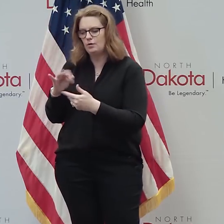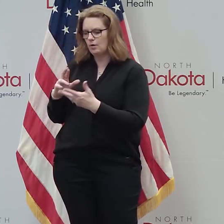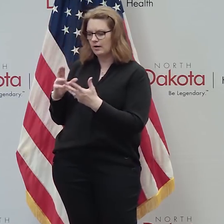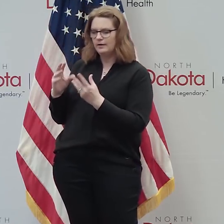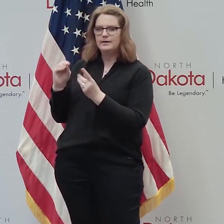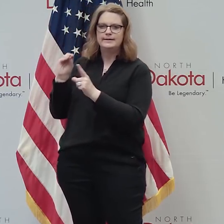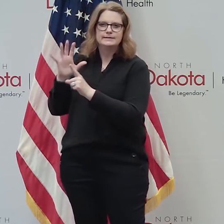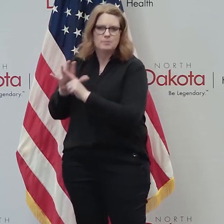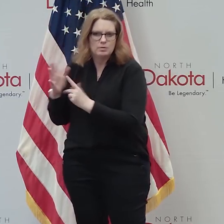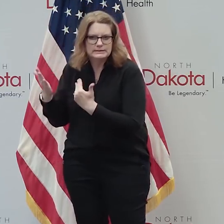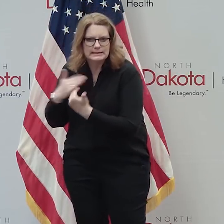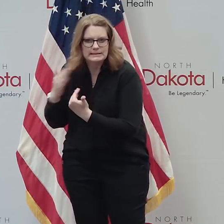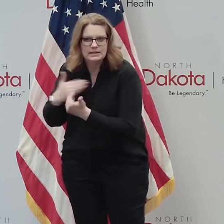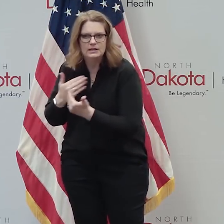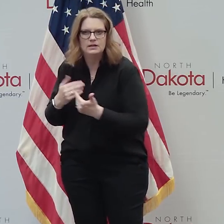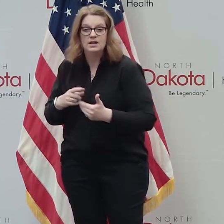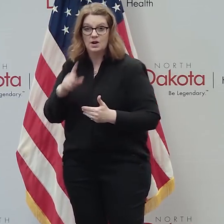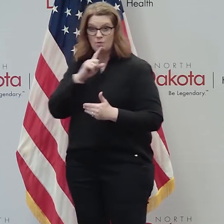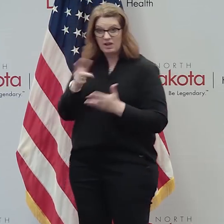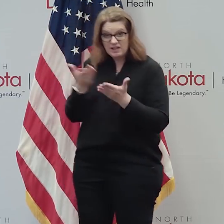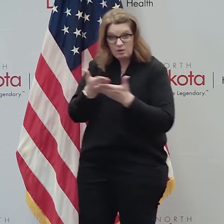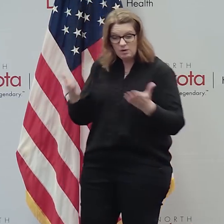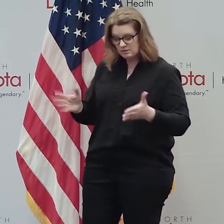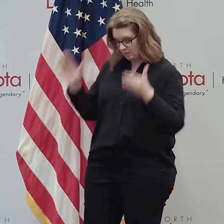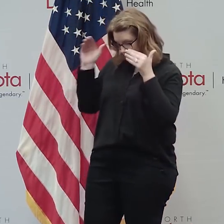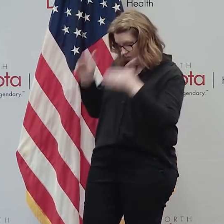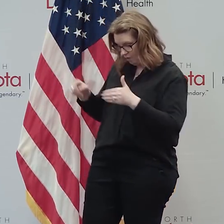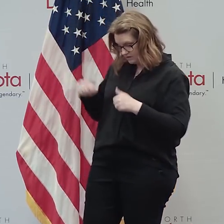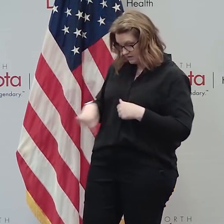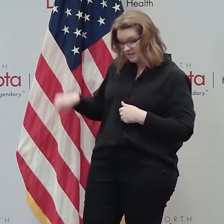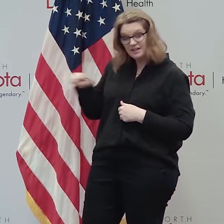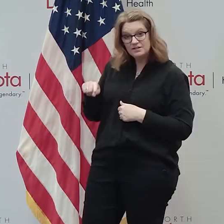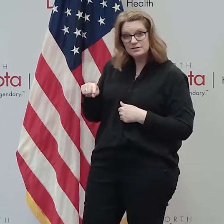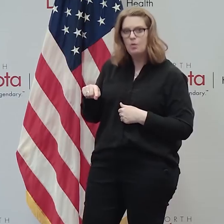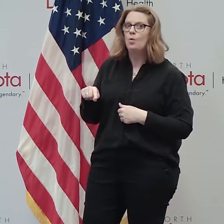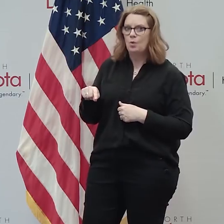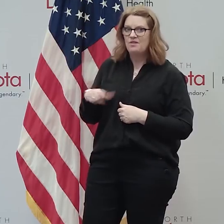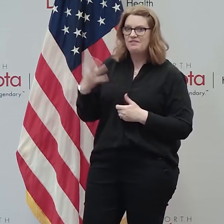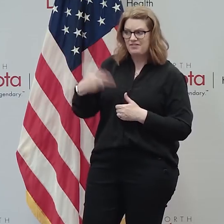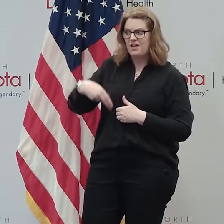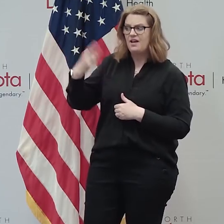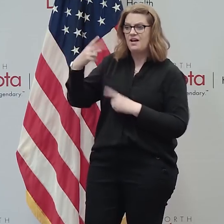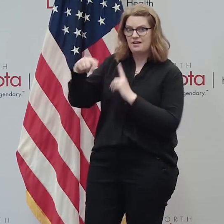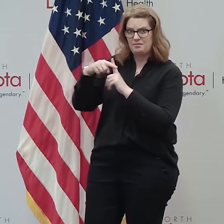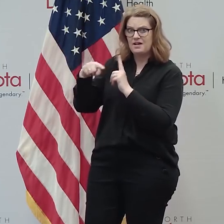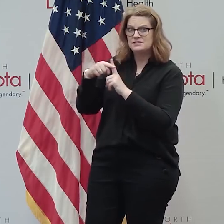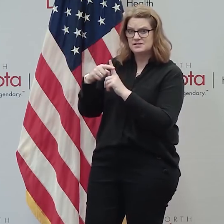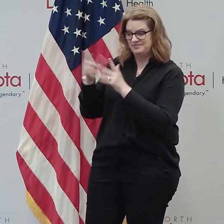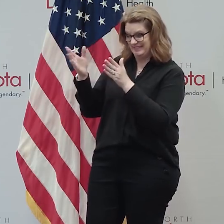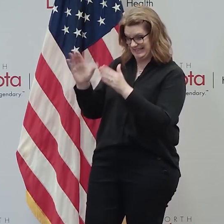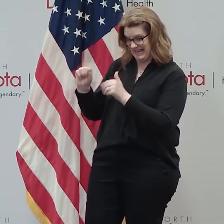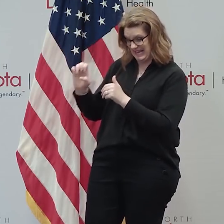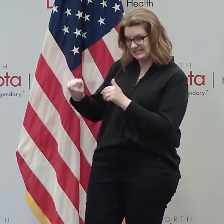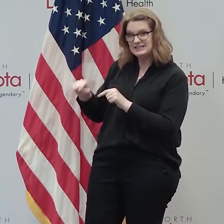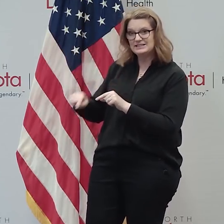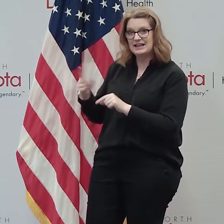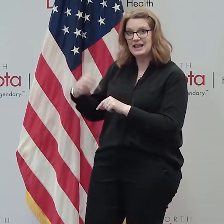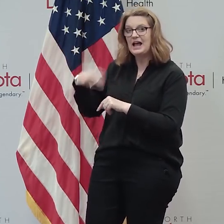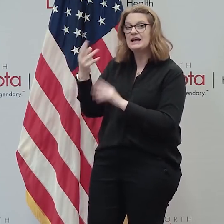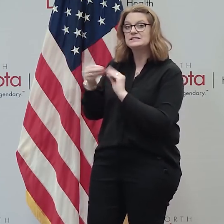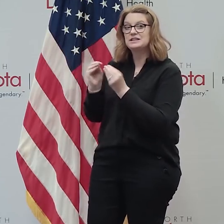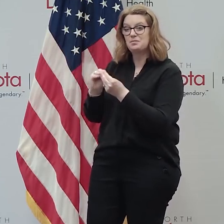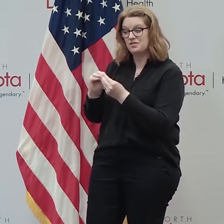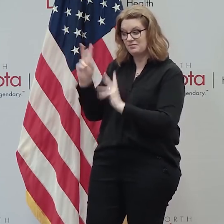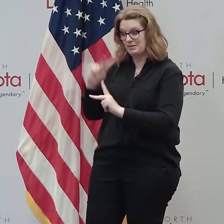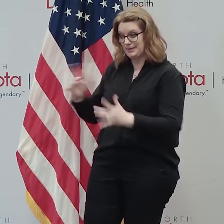more resources to help this, because this is an area where we've got some of our highest positivity rates. We've got our highest number of actives to do that.